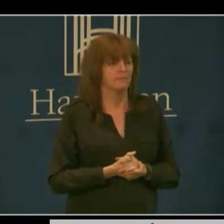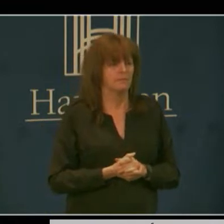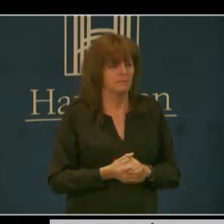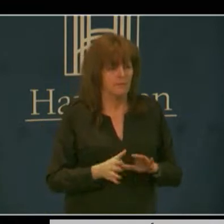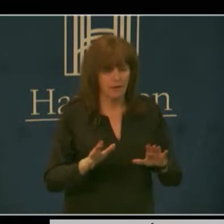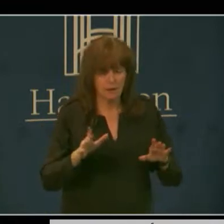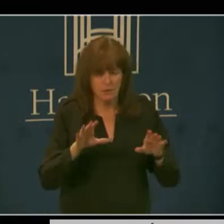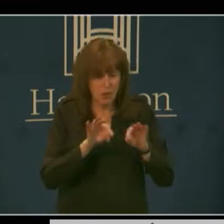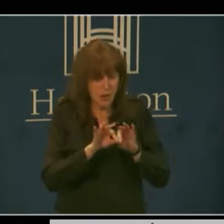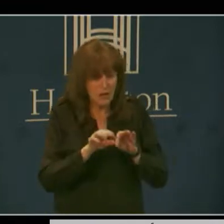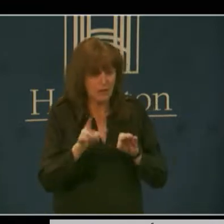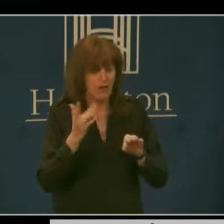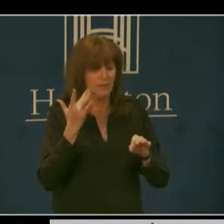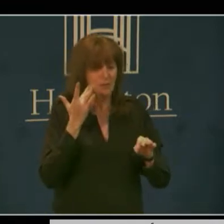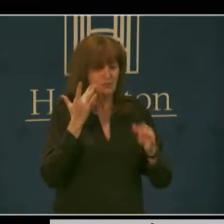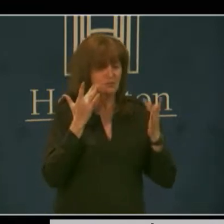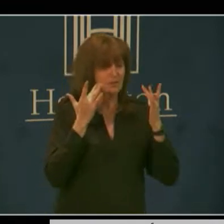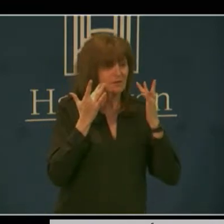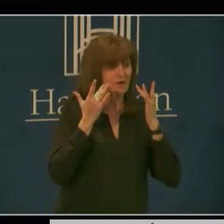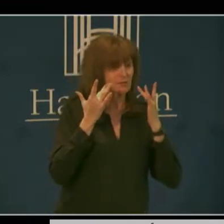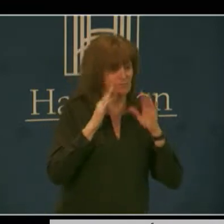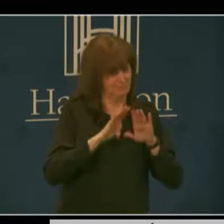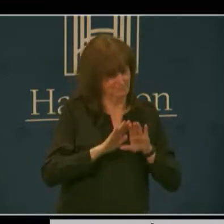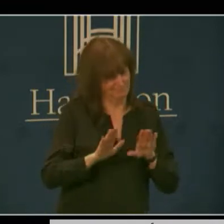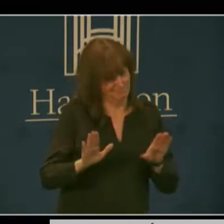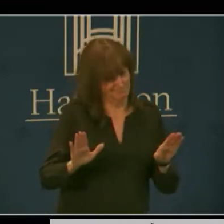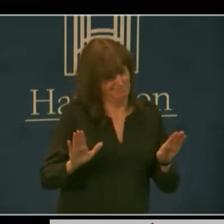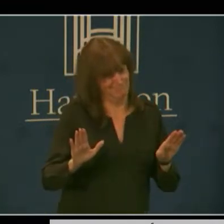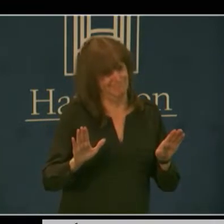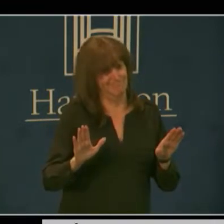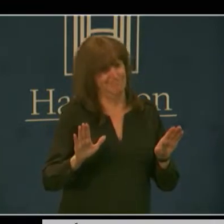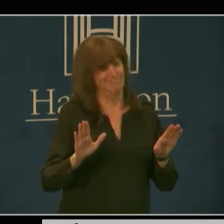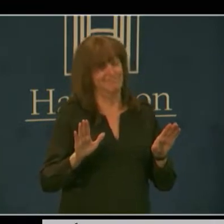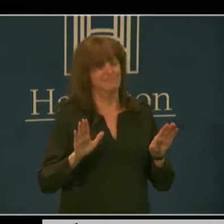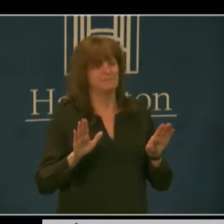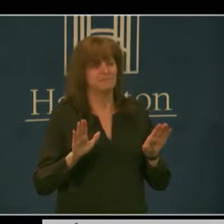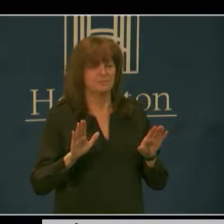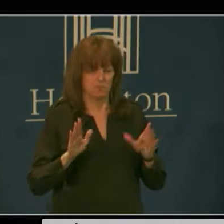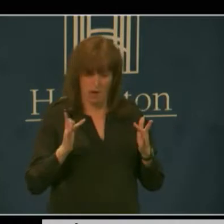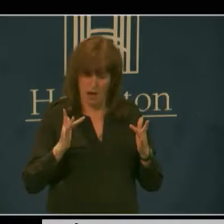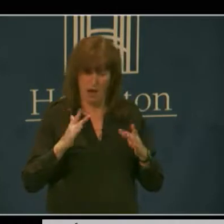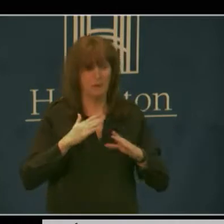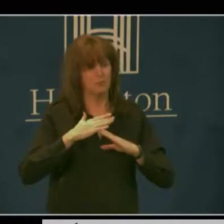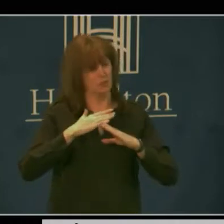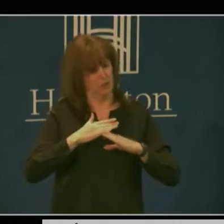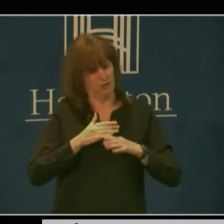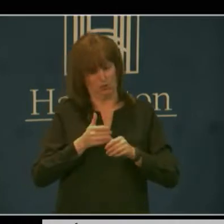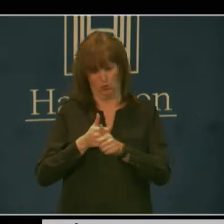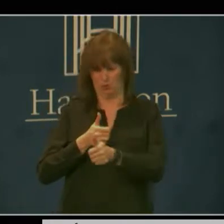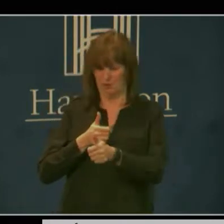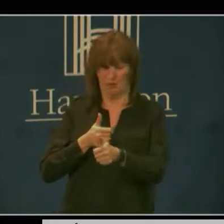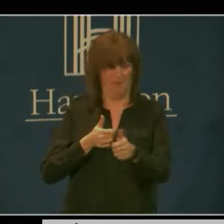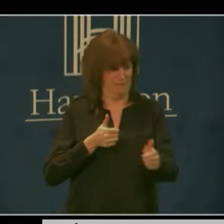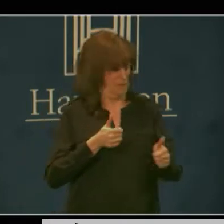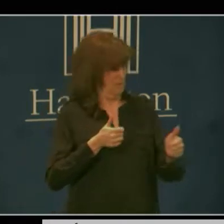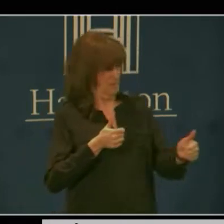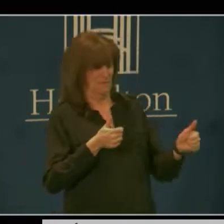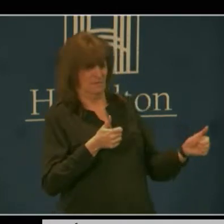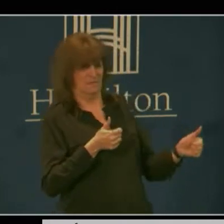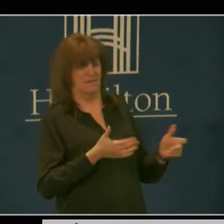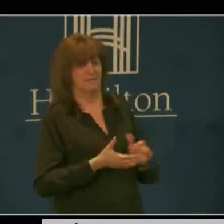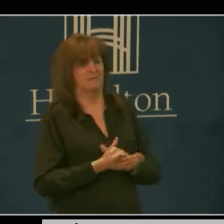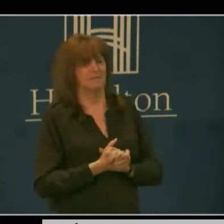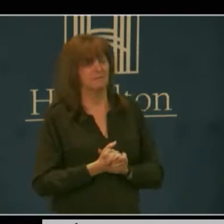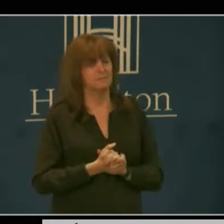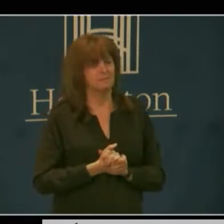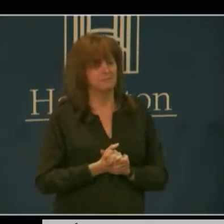before you have a chance to wash your hands, and that will ensure that you can protect yourself as much as possible. So I think a number of